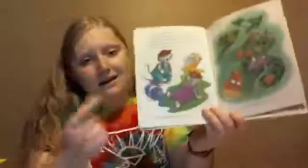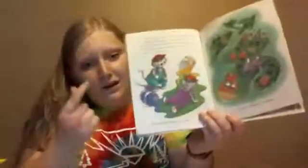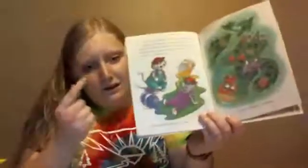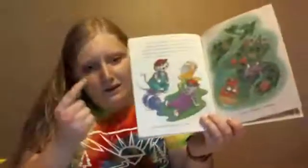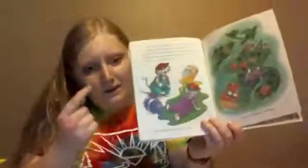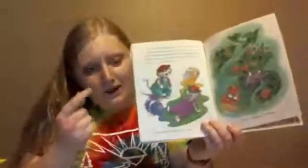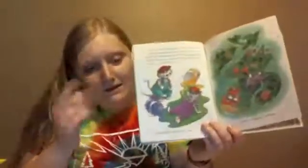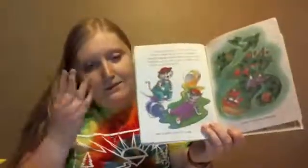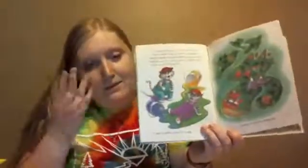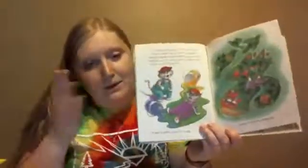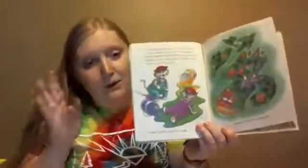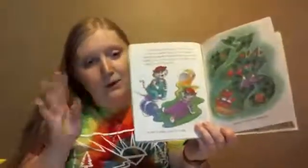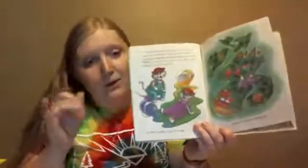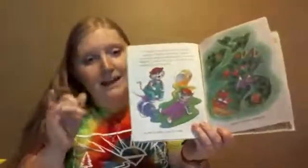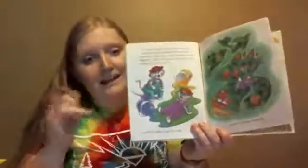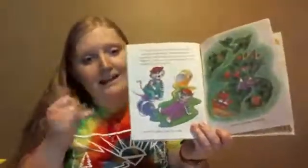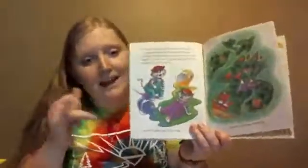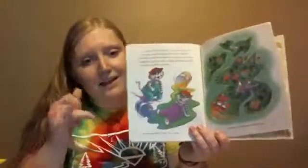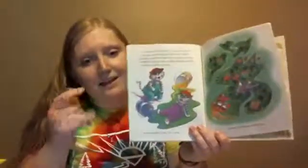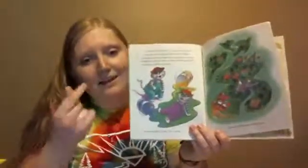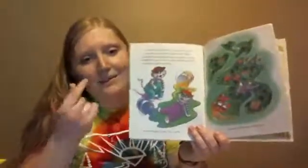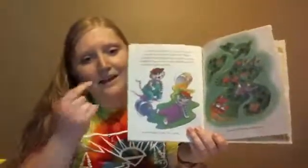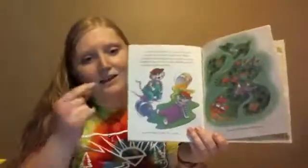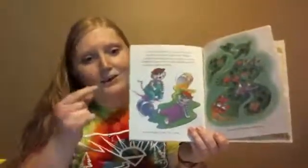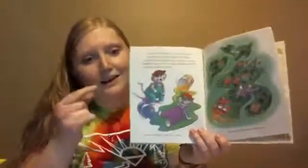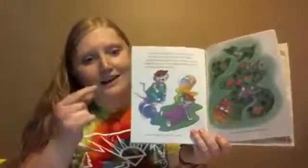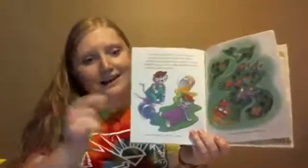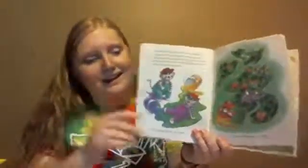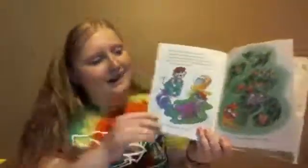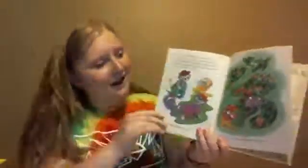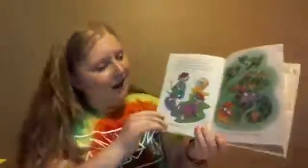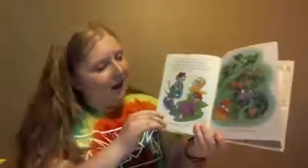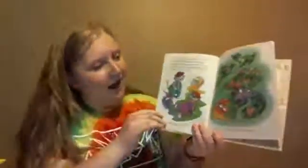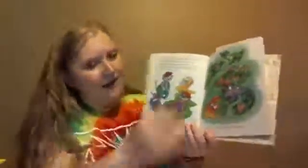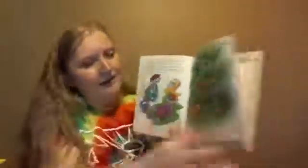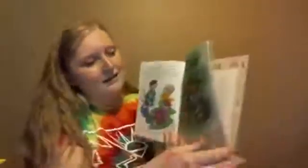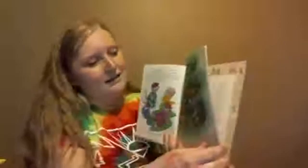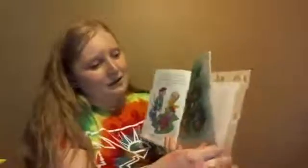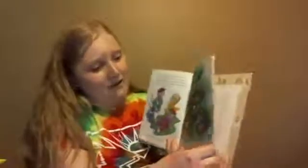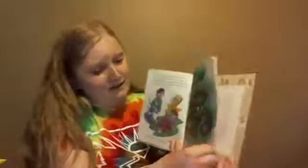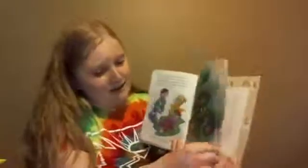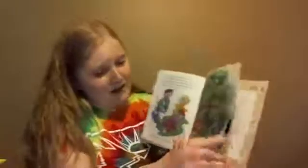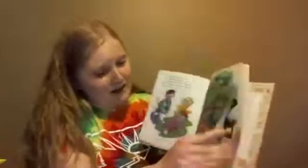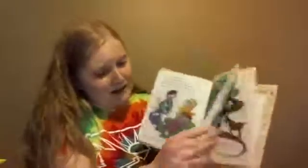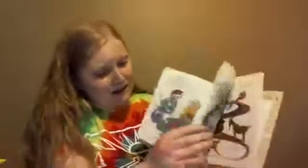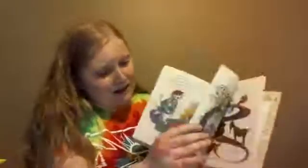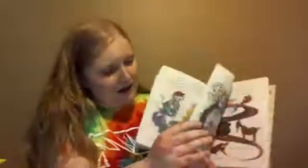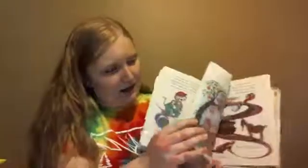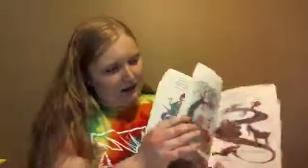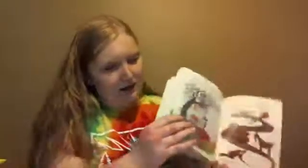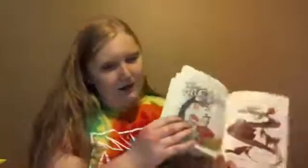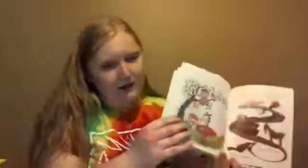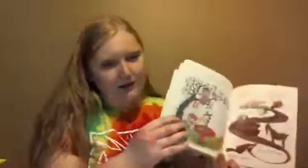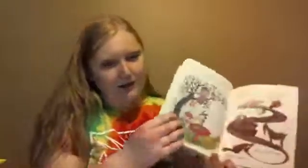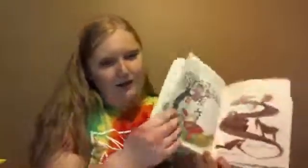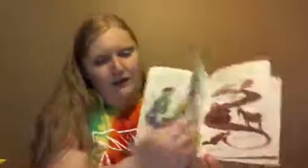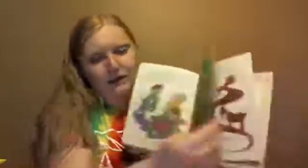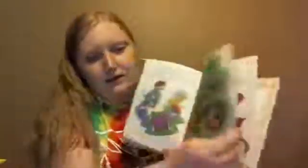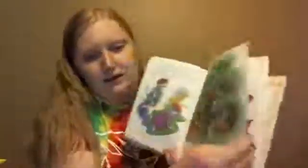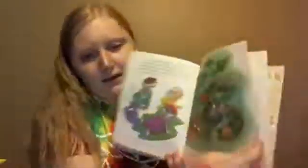So they mix blue and yellow and make green. So exciting! Do you see